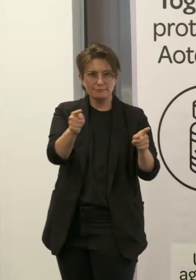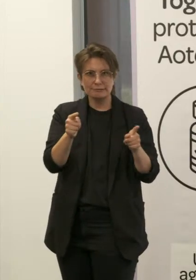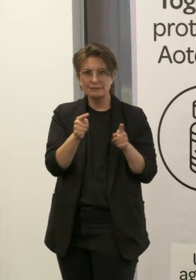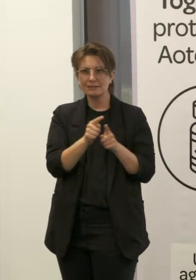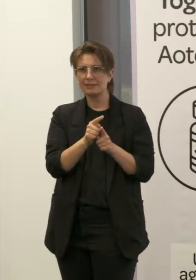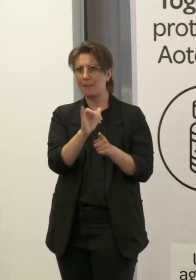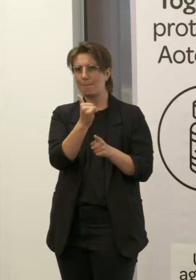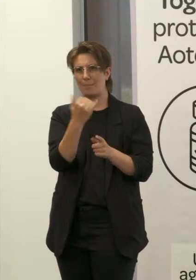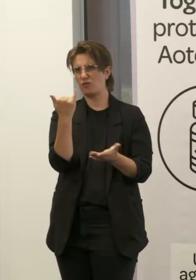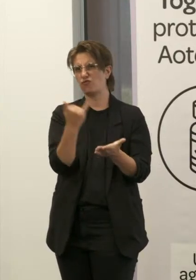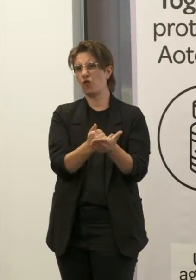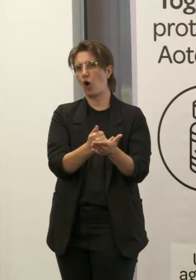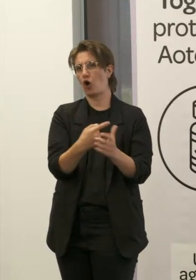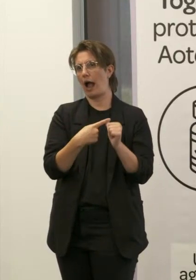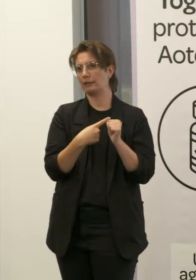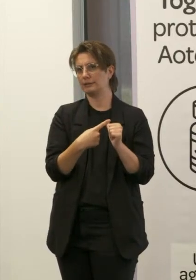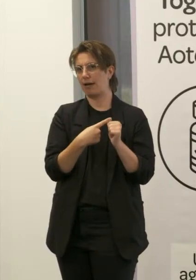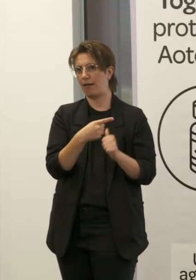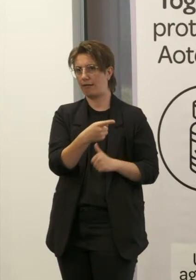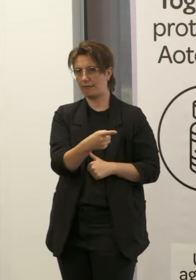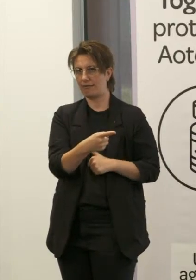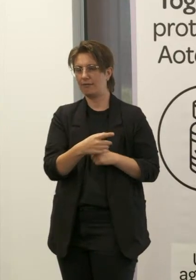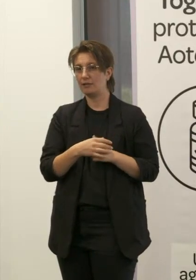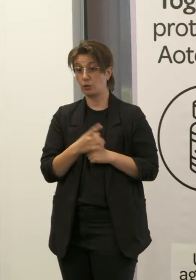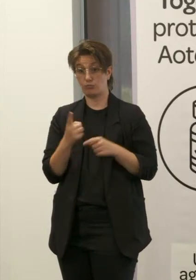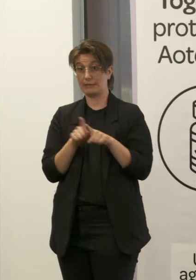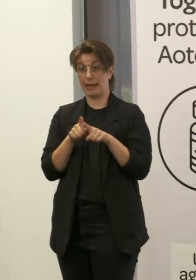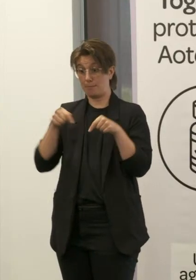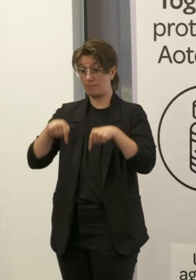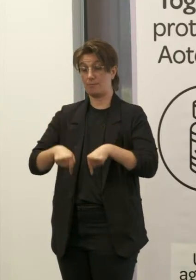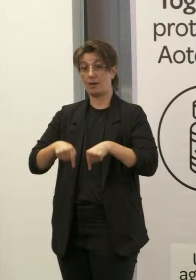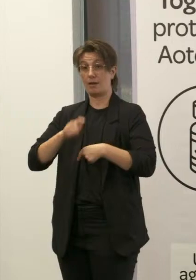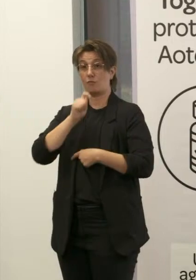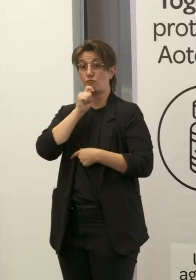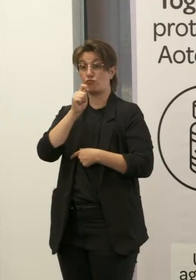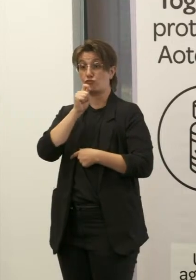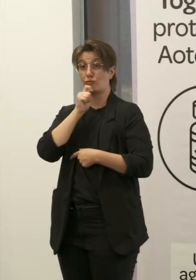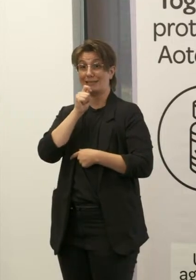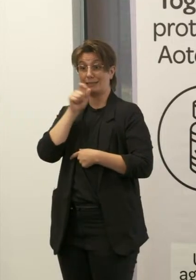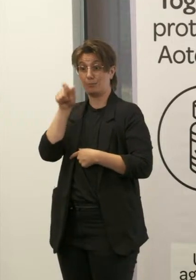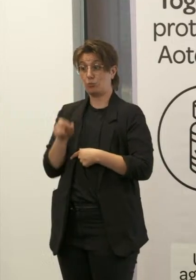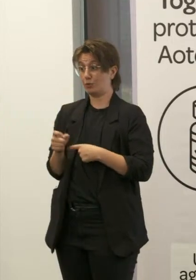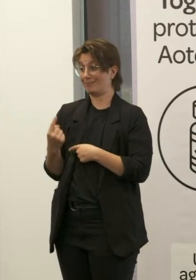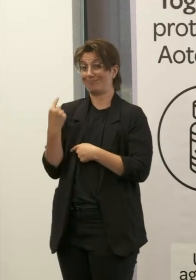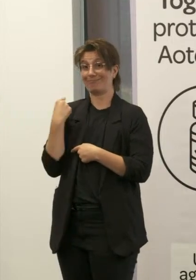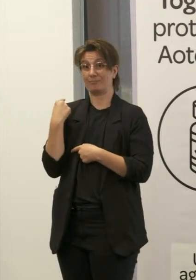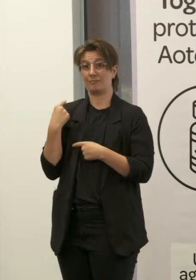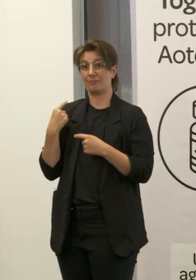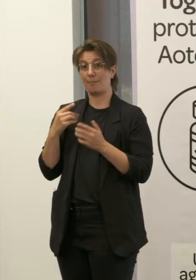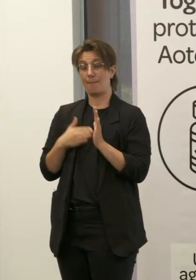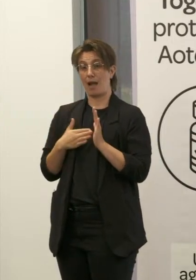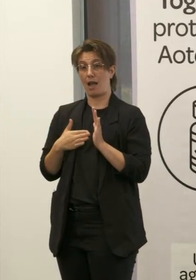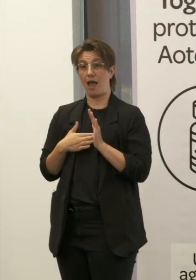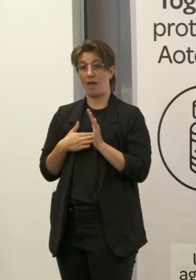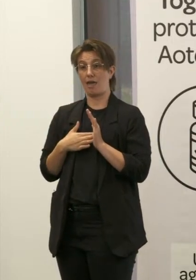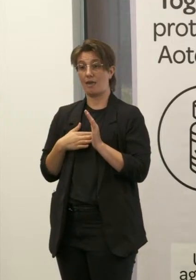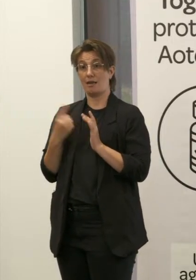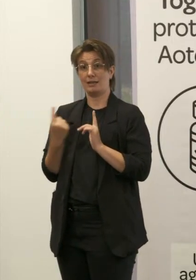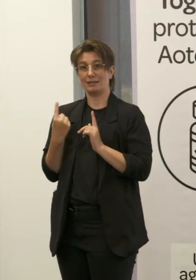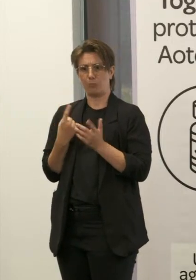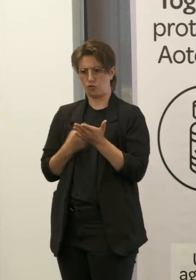a positive rapid antigen test, but it turned out it was a false positive, and that will still be the case.